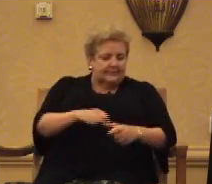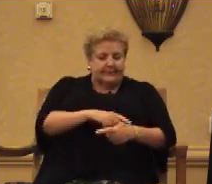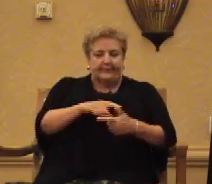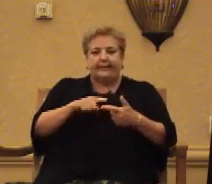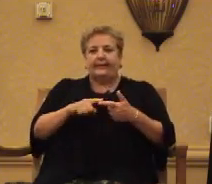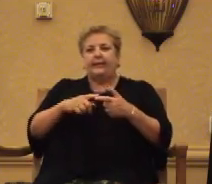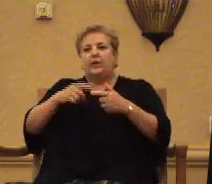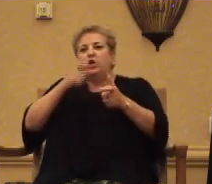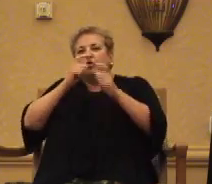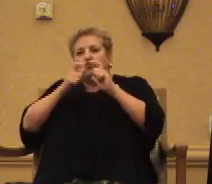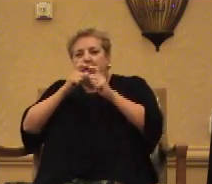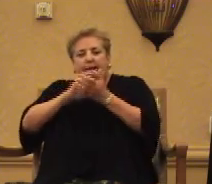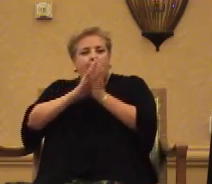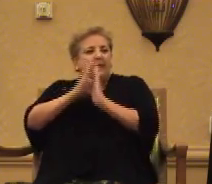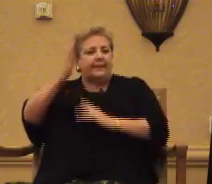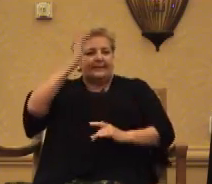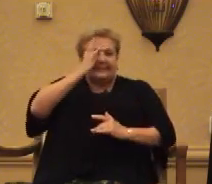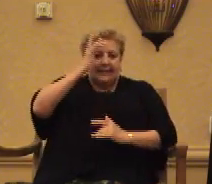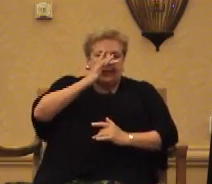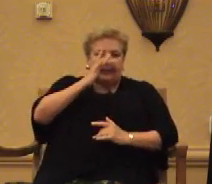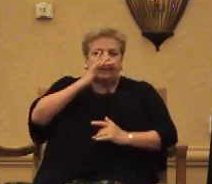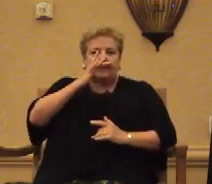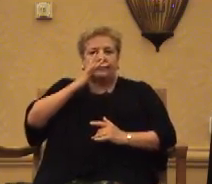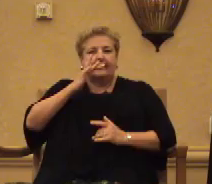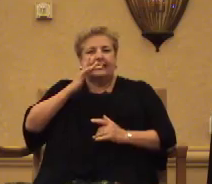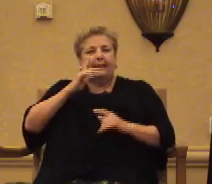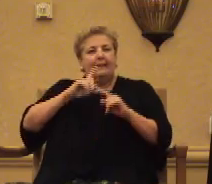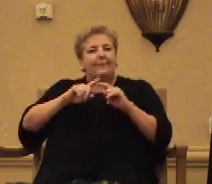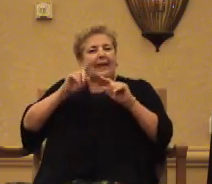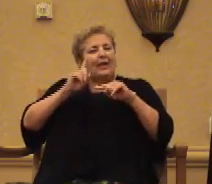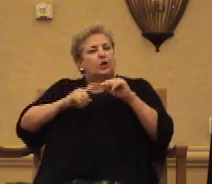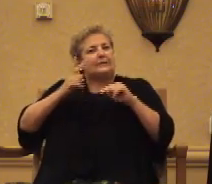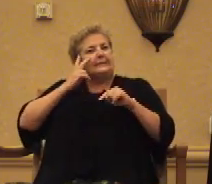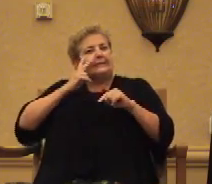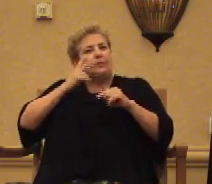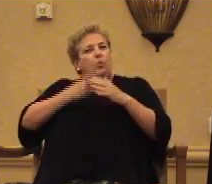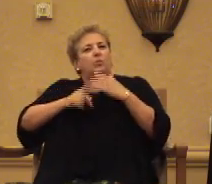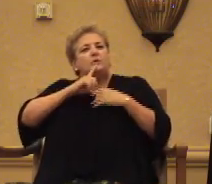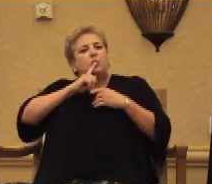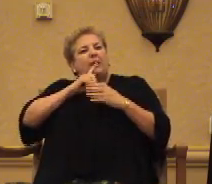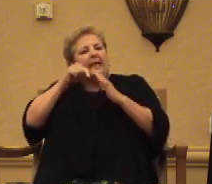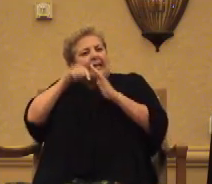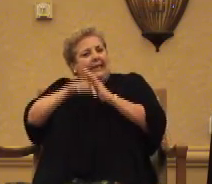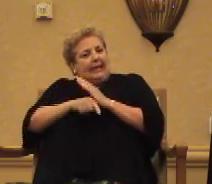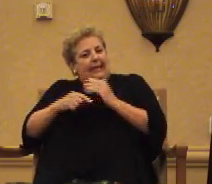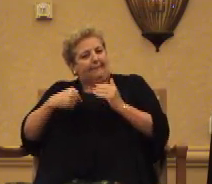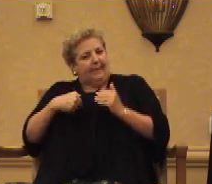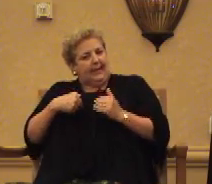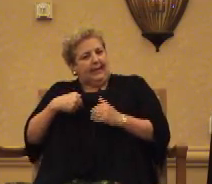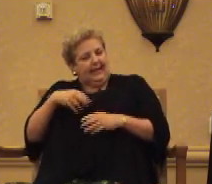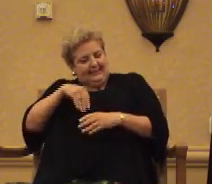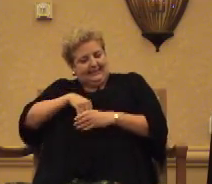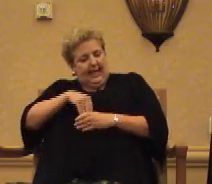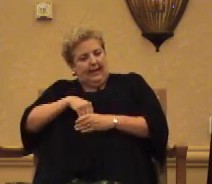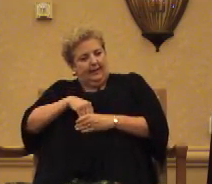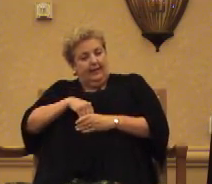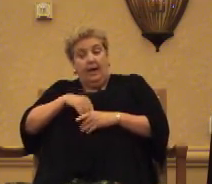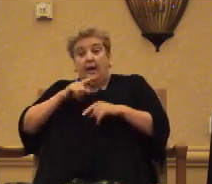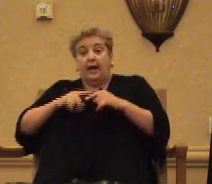myself sick from this, but I could never see what was really killing me. And I couldn't see it until I was, even get a